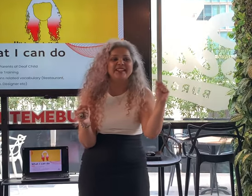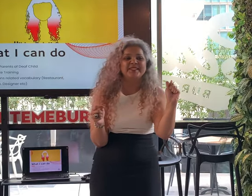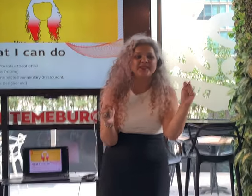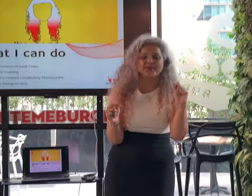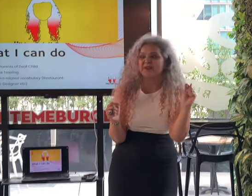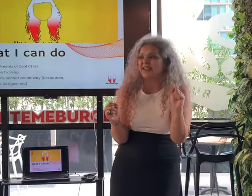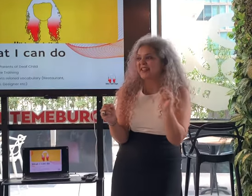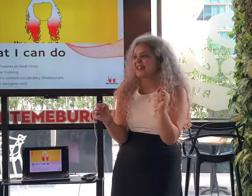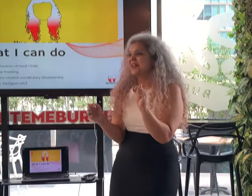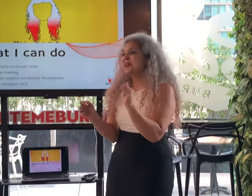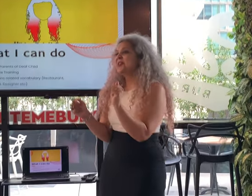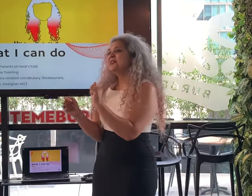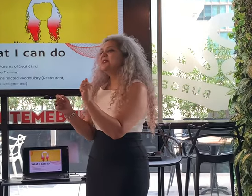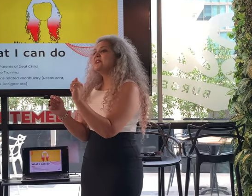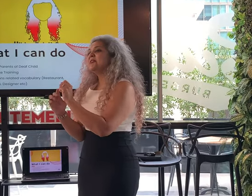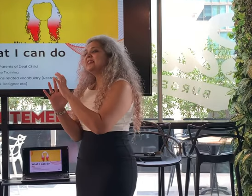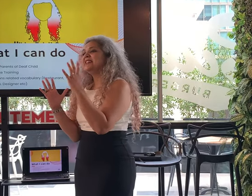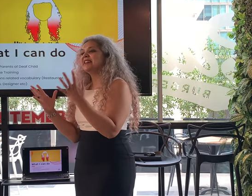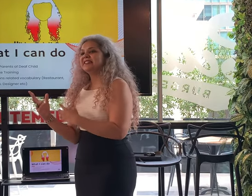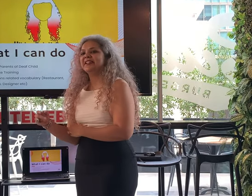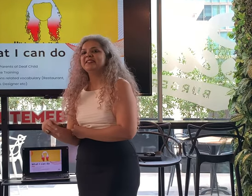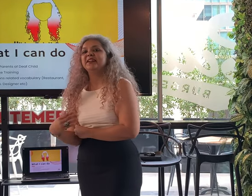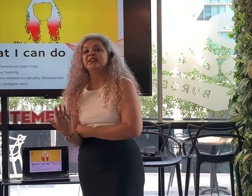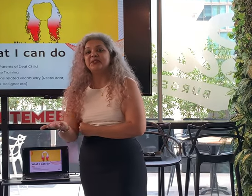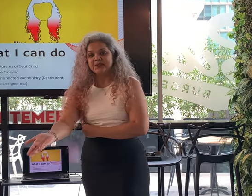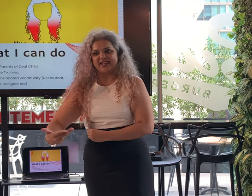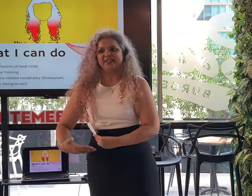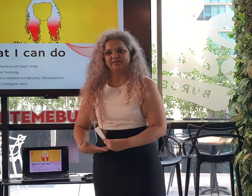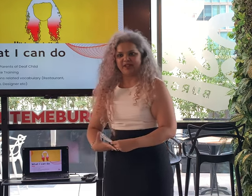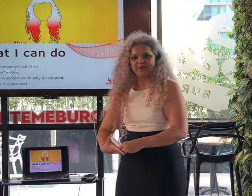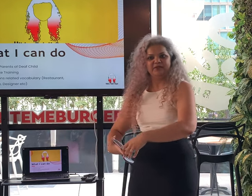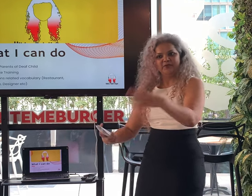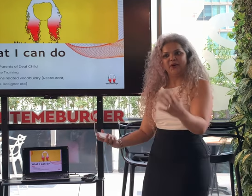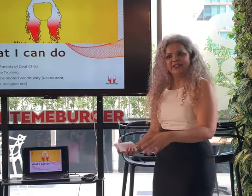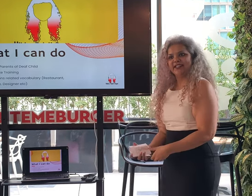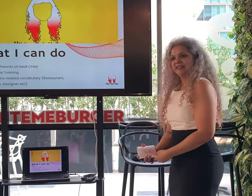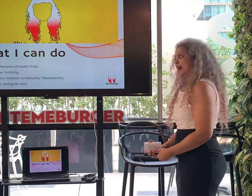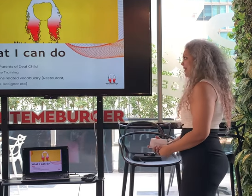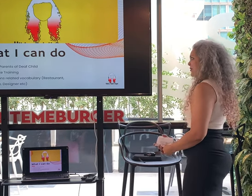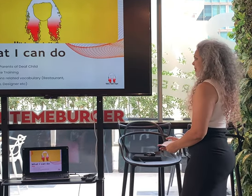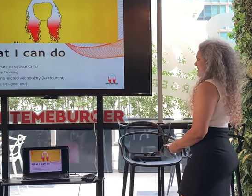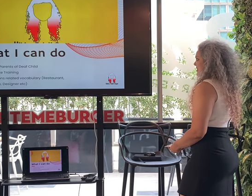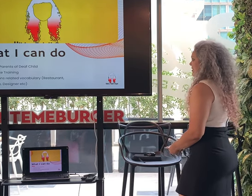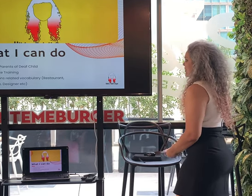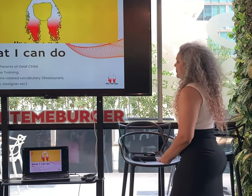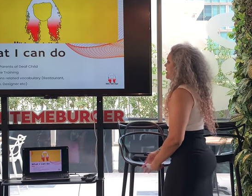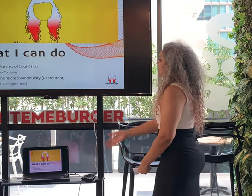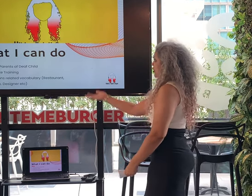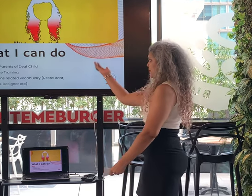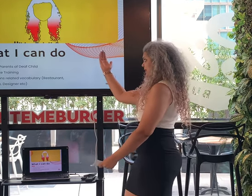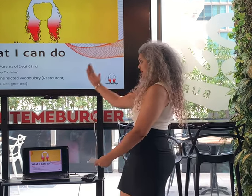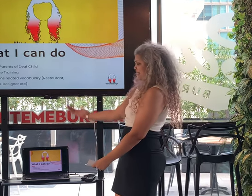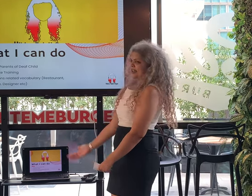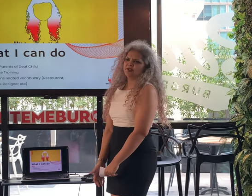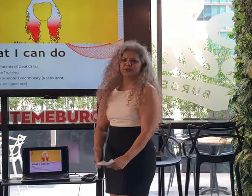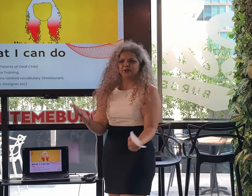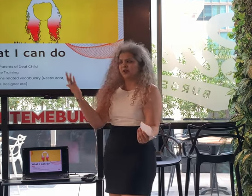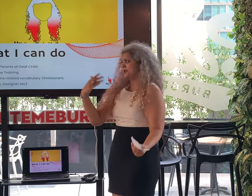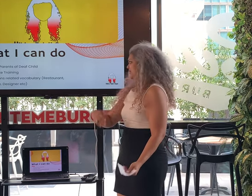Let's go quick. So these are the things that you can. I mean. We all can have a basis. Corporate training. also do. Corporate